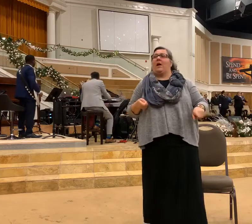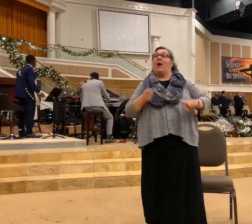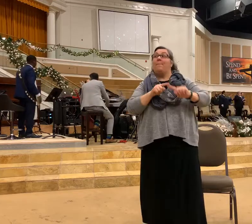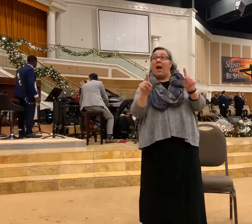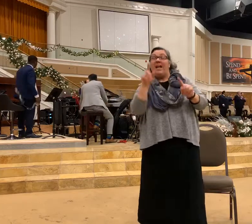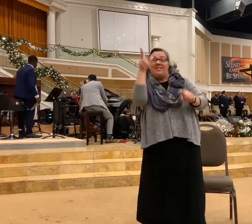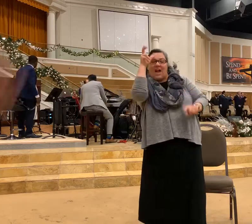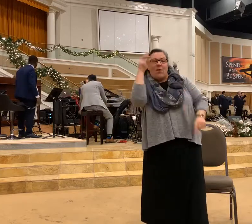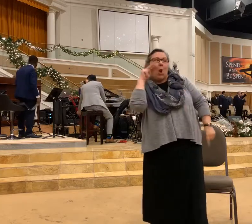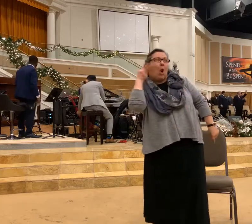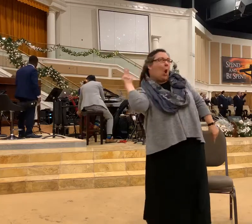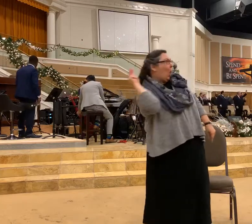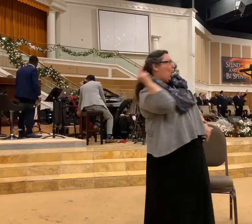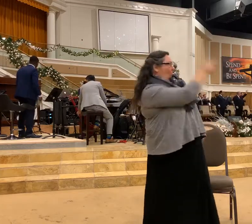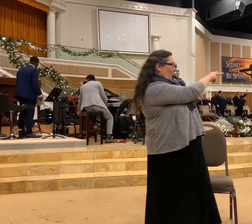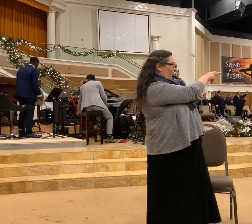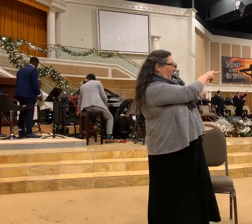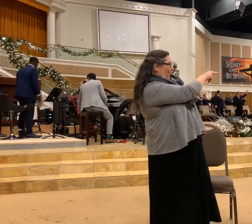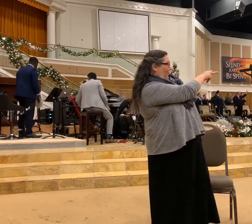there.